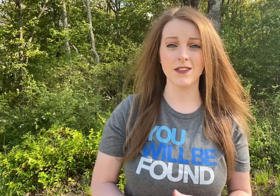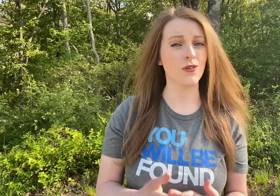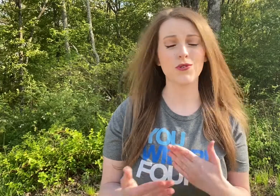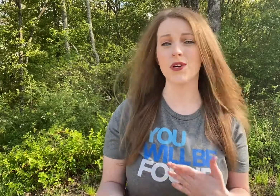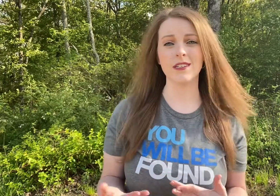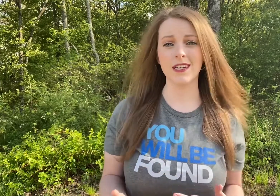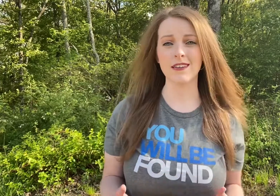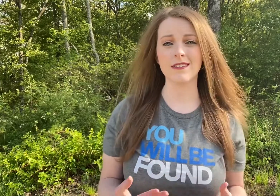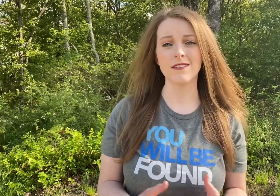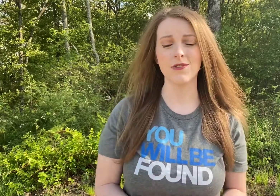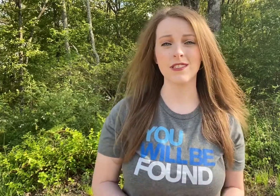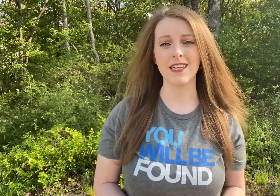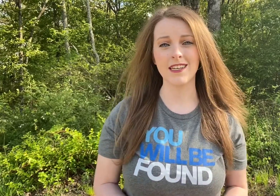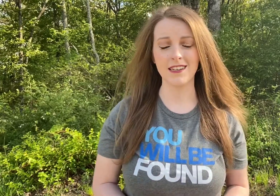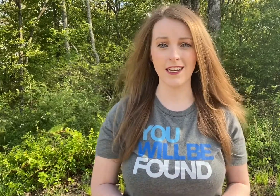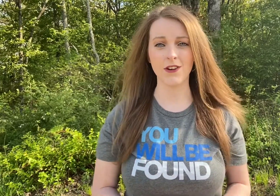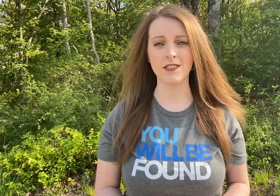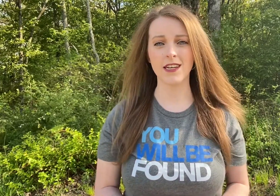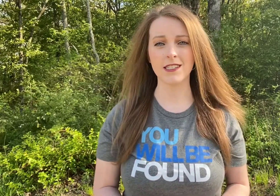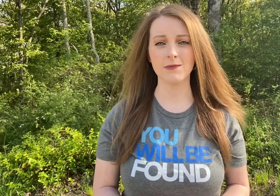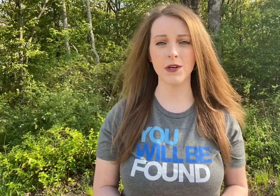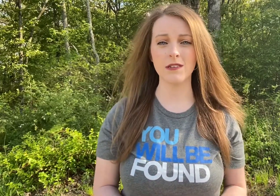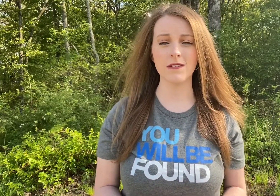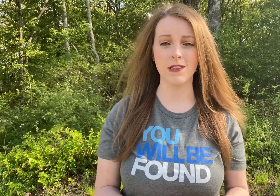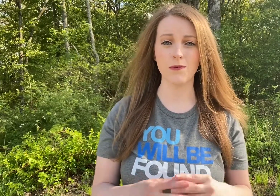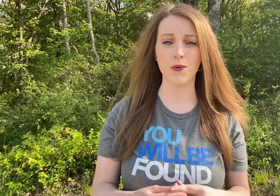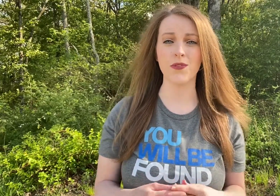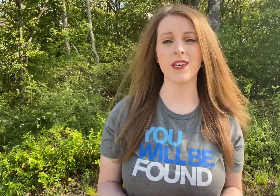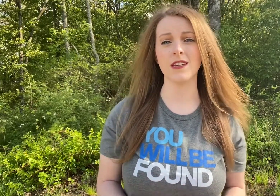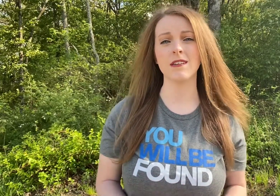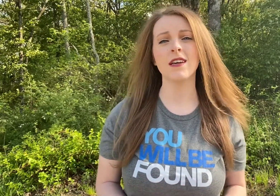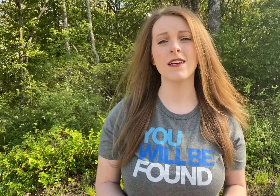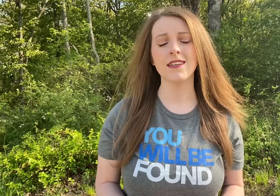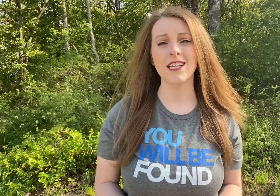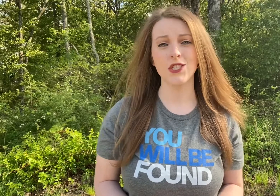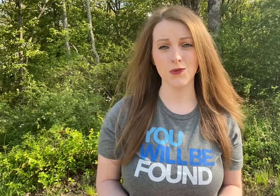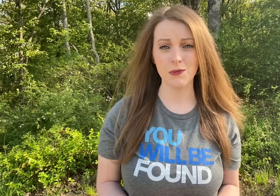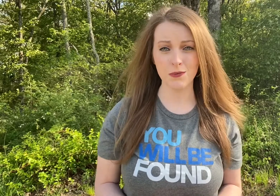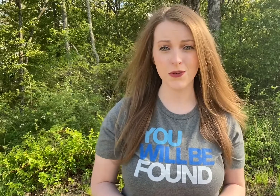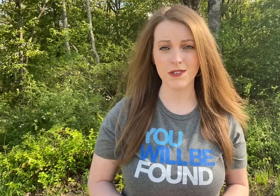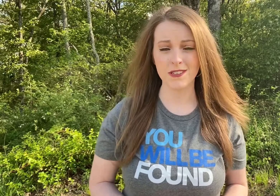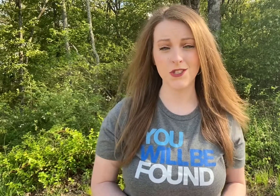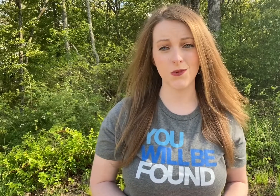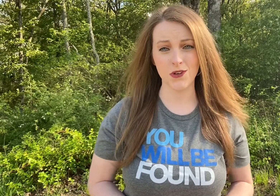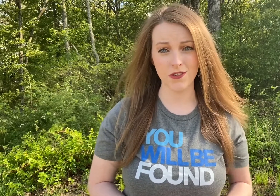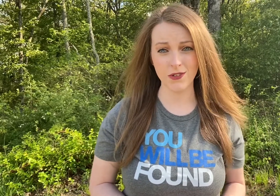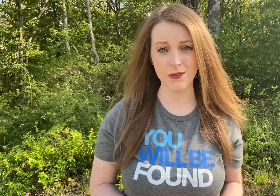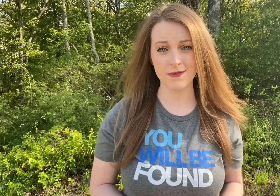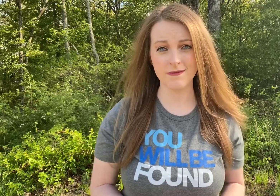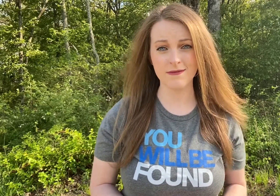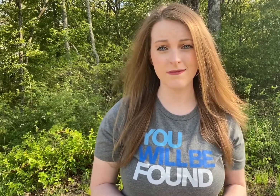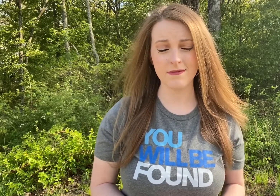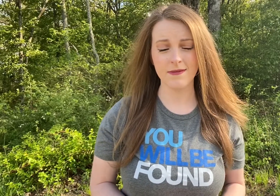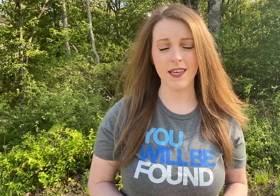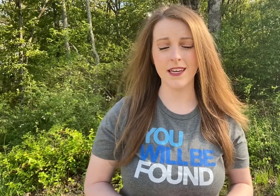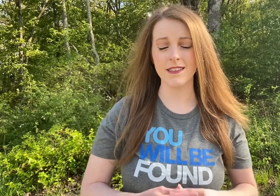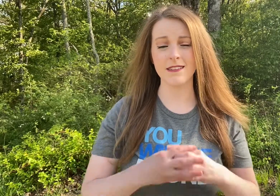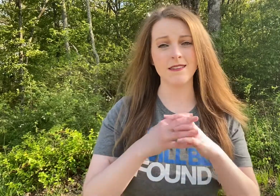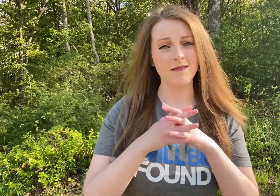social context, you can take it in any context, but the important thing is that you remember that you are not alone. And